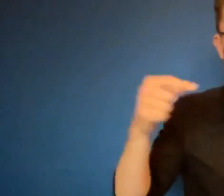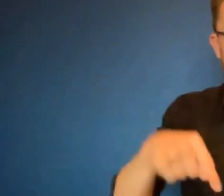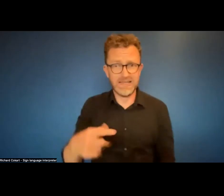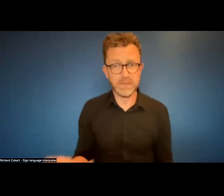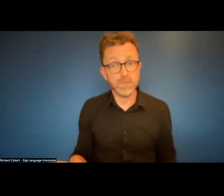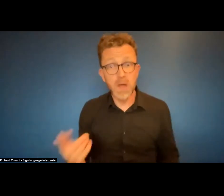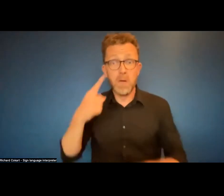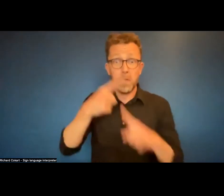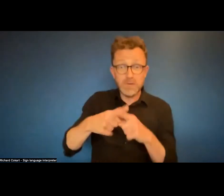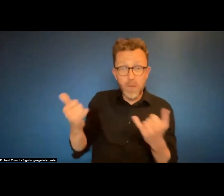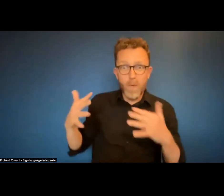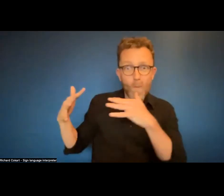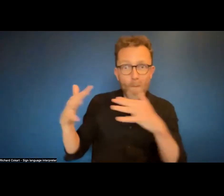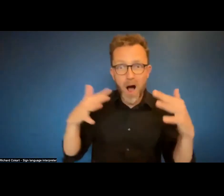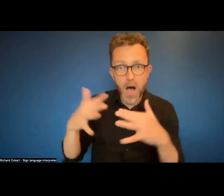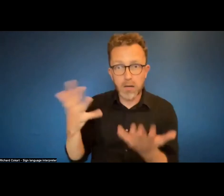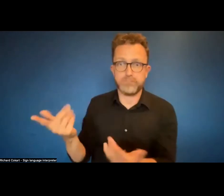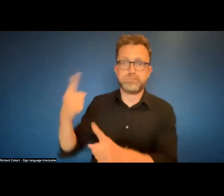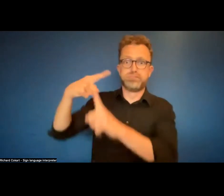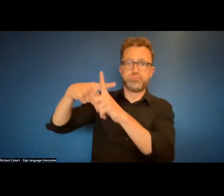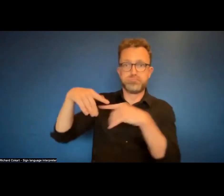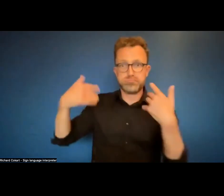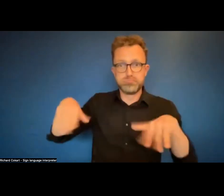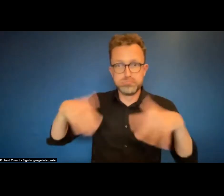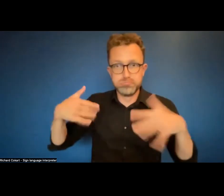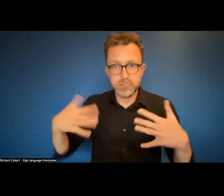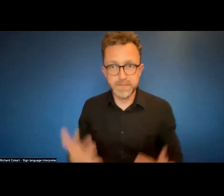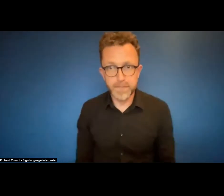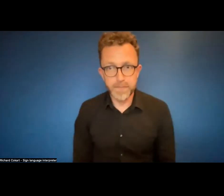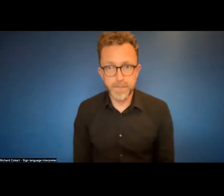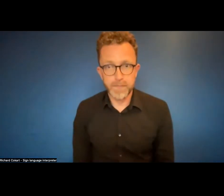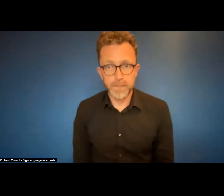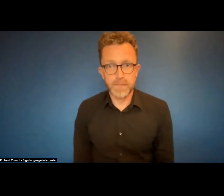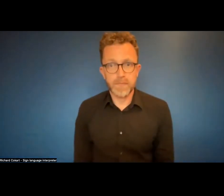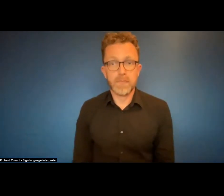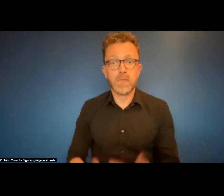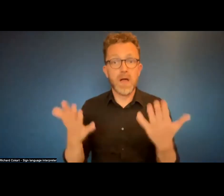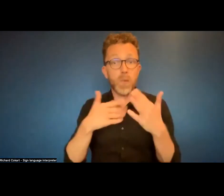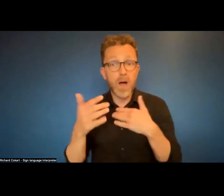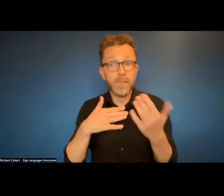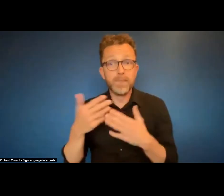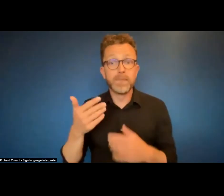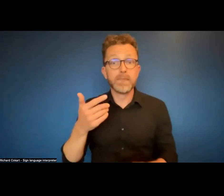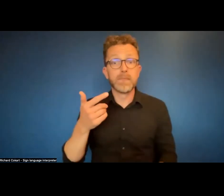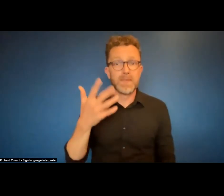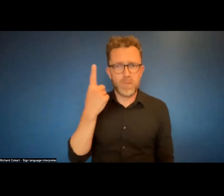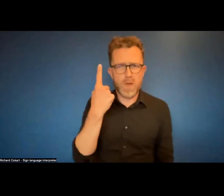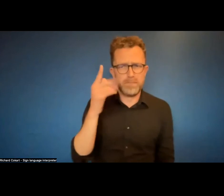Cesar, the floor is yours, but you need to open your mic, unless Ines will do that.